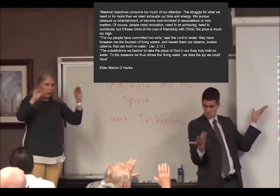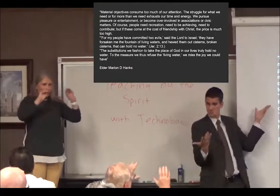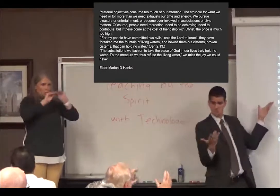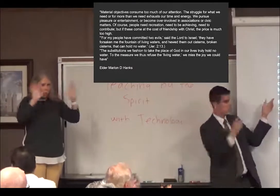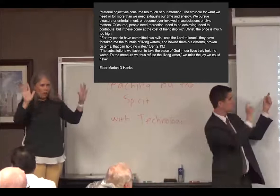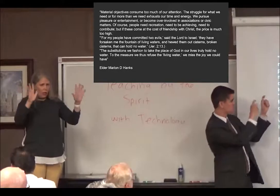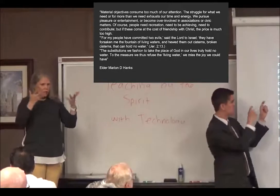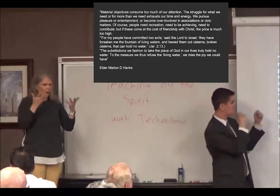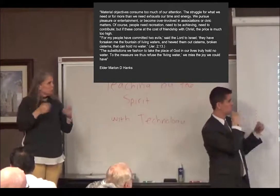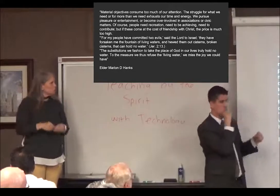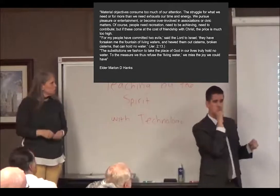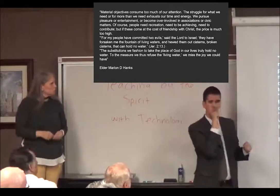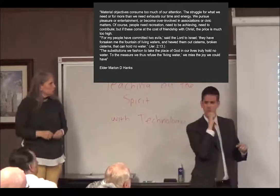It's so big.